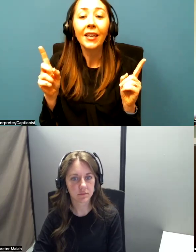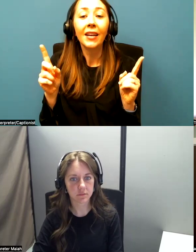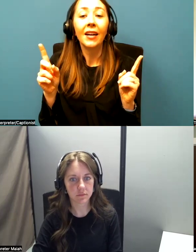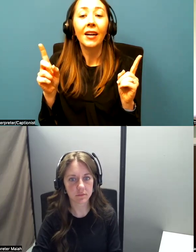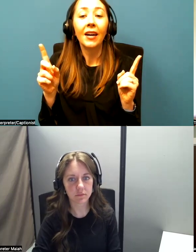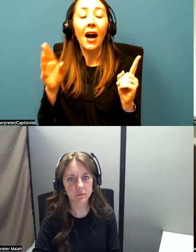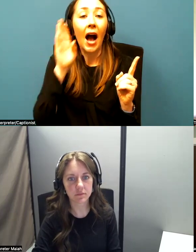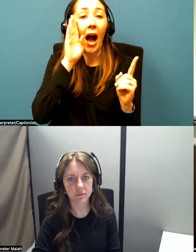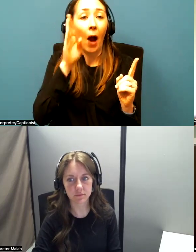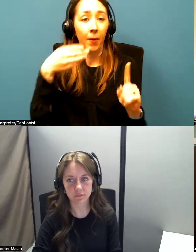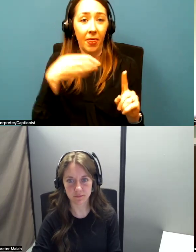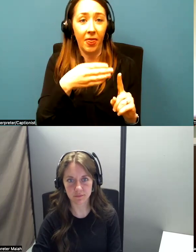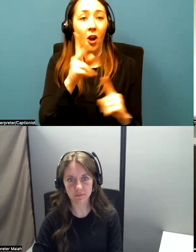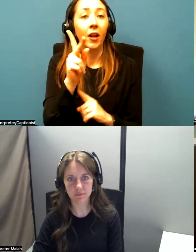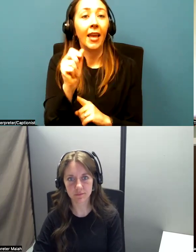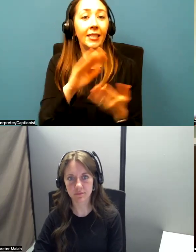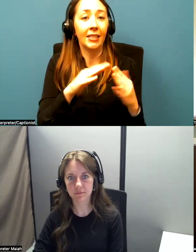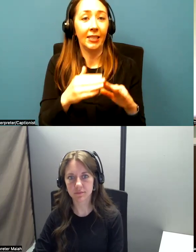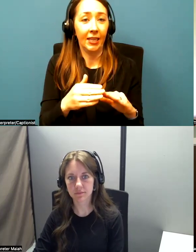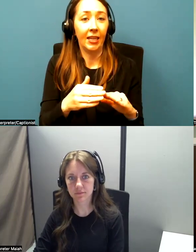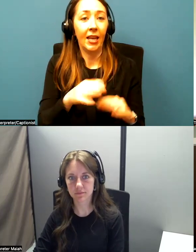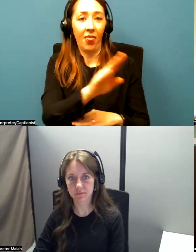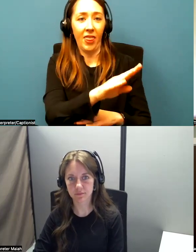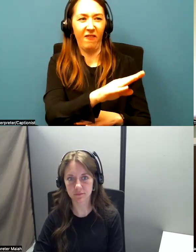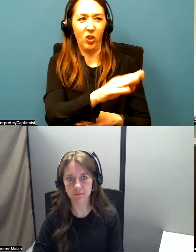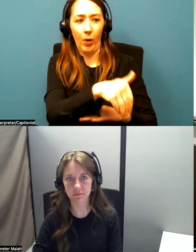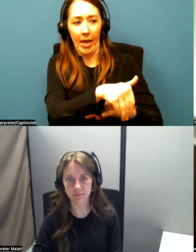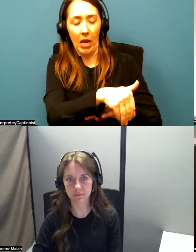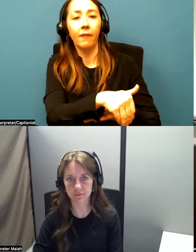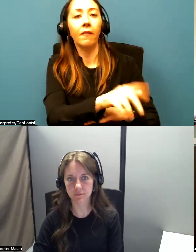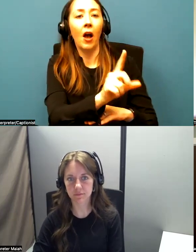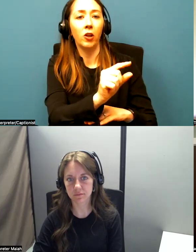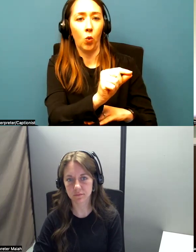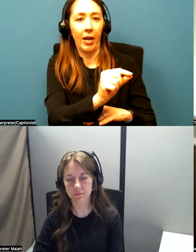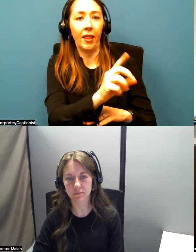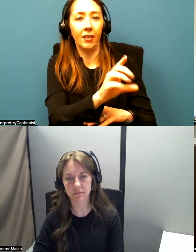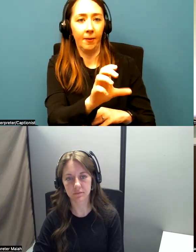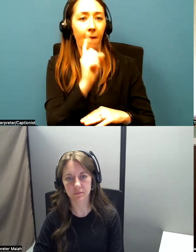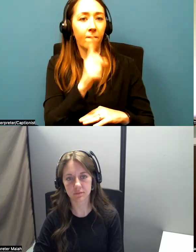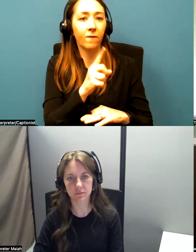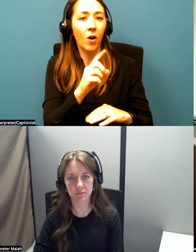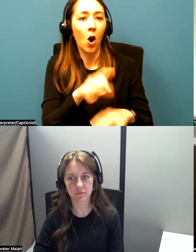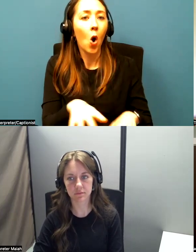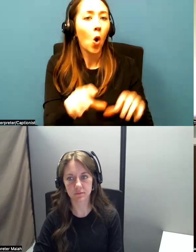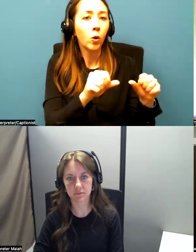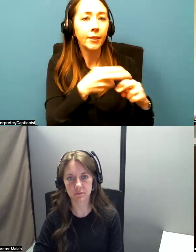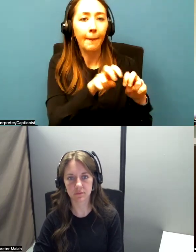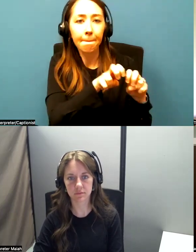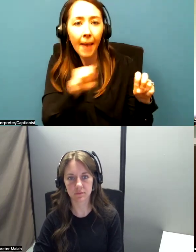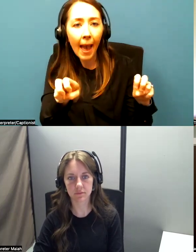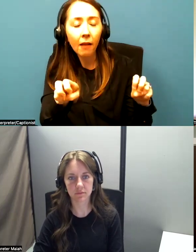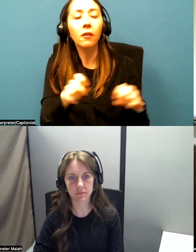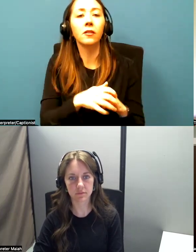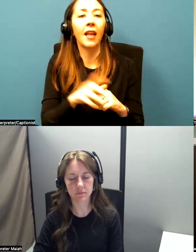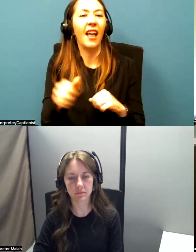So I will be in Kansas City on the afternoon, evening of the 20th for hosting panels, anything that happens, and